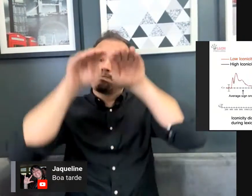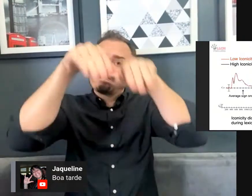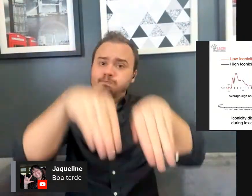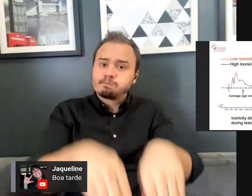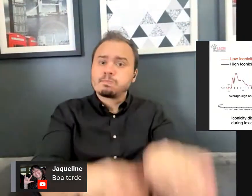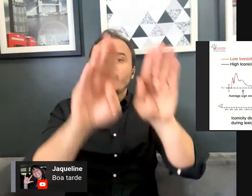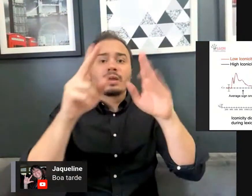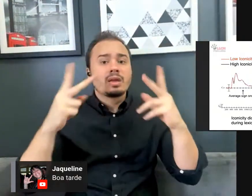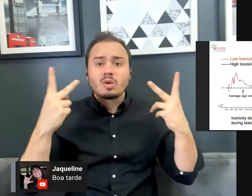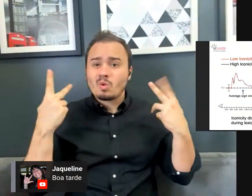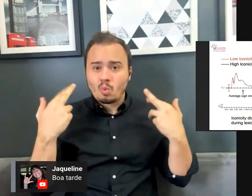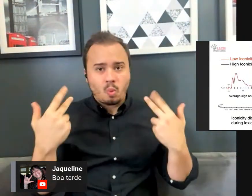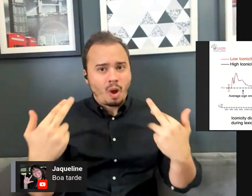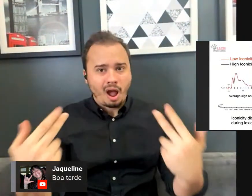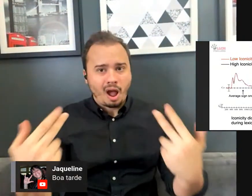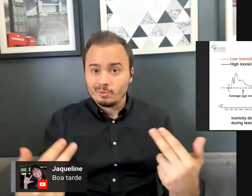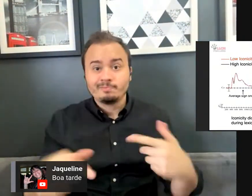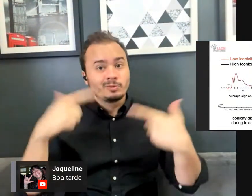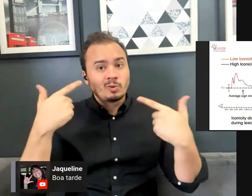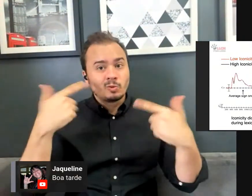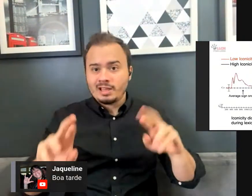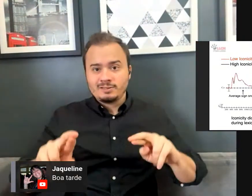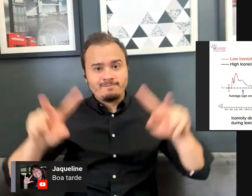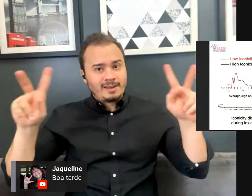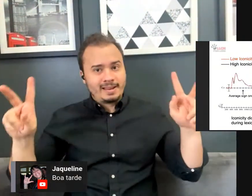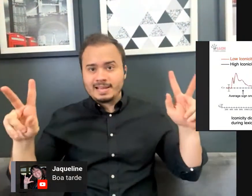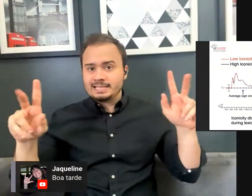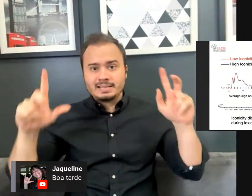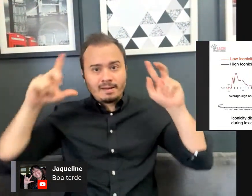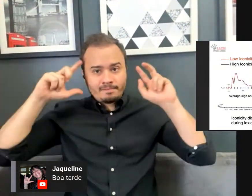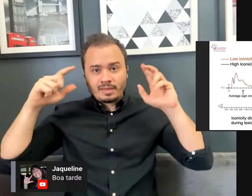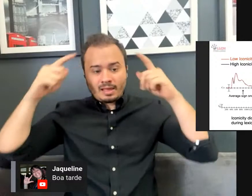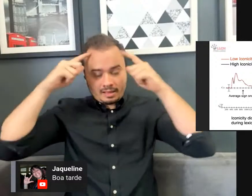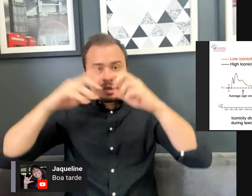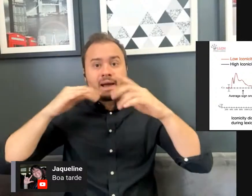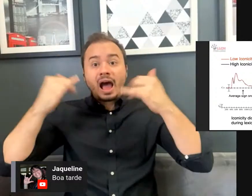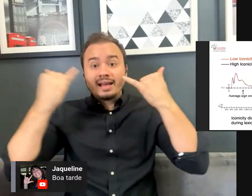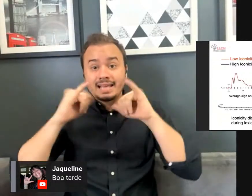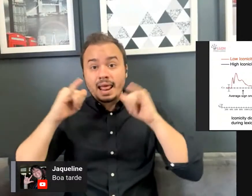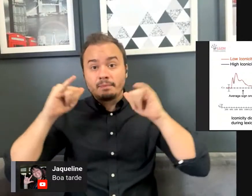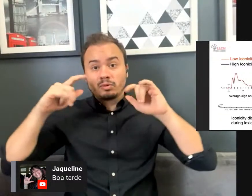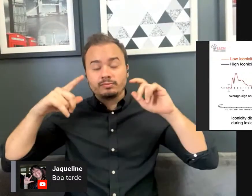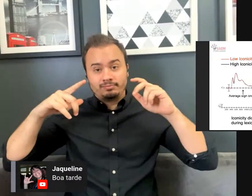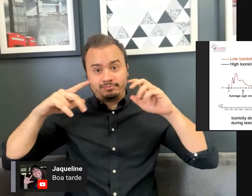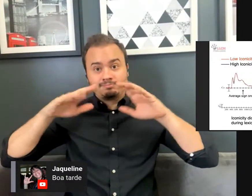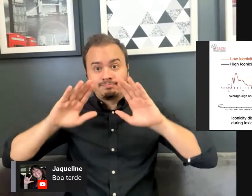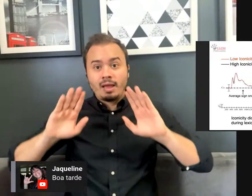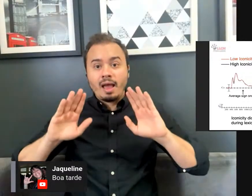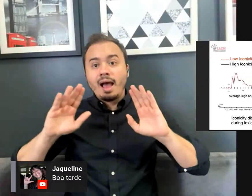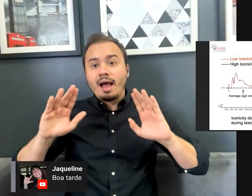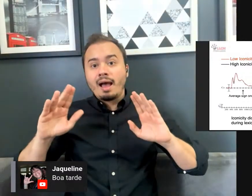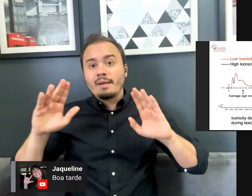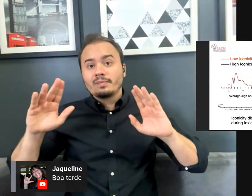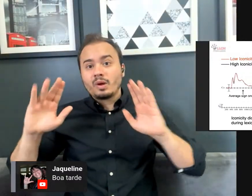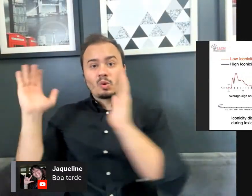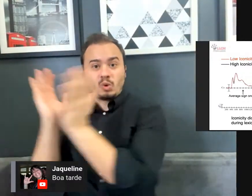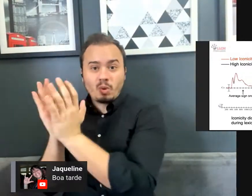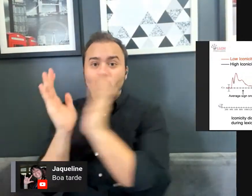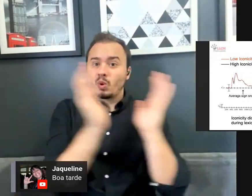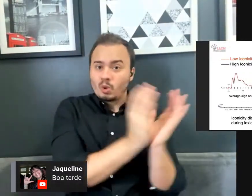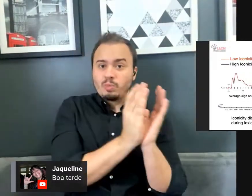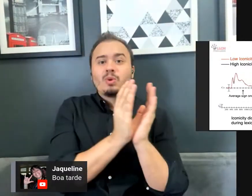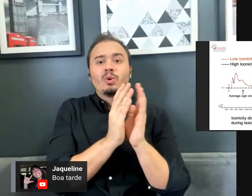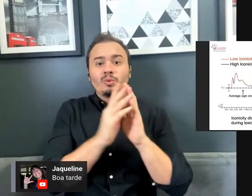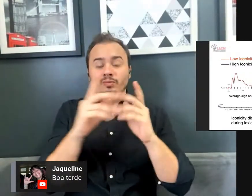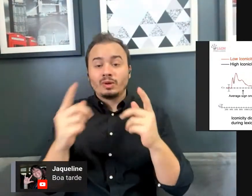effect of iconicity on lexical access. So we didn't see any modulation of the N400